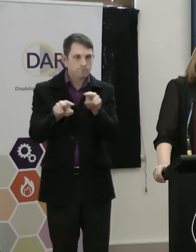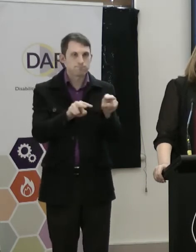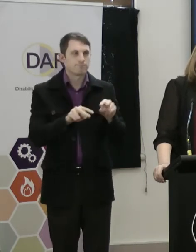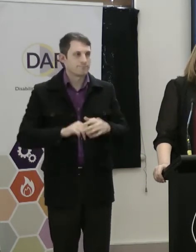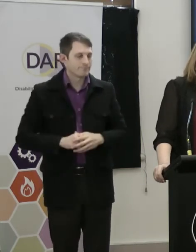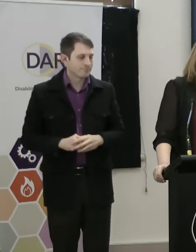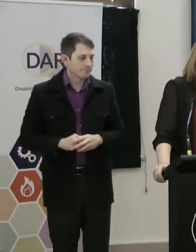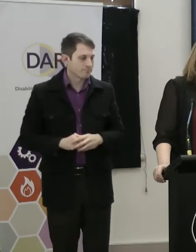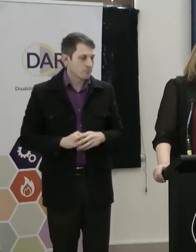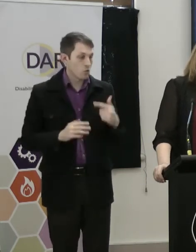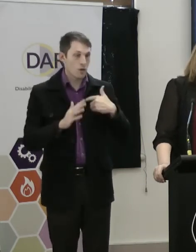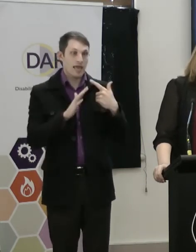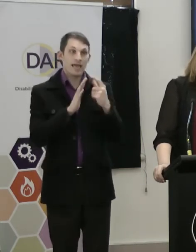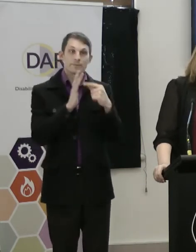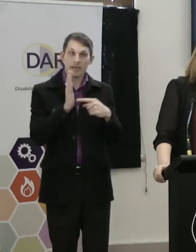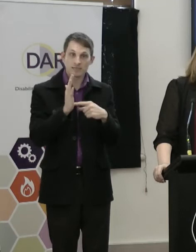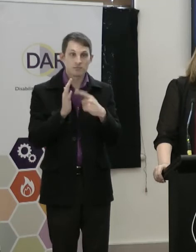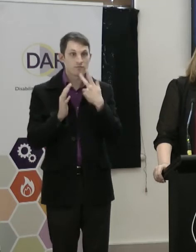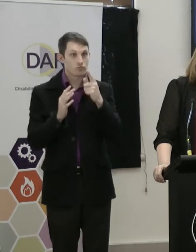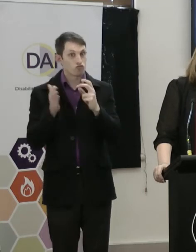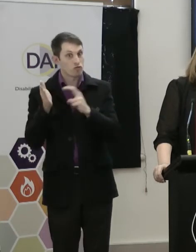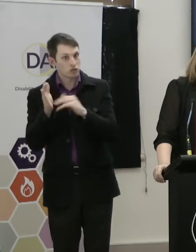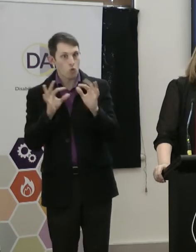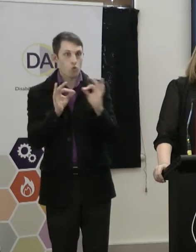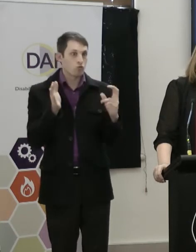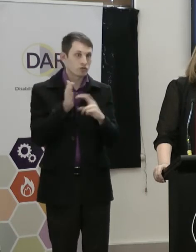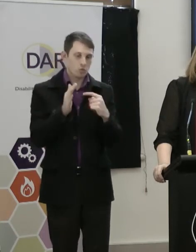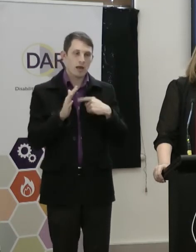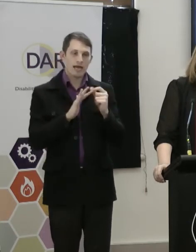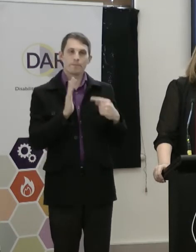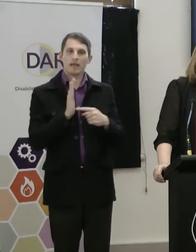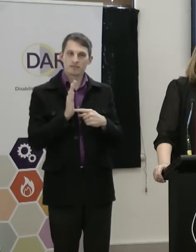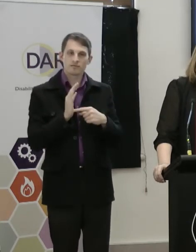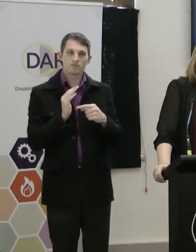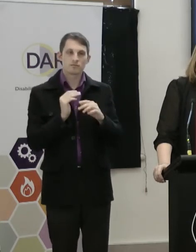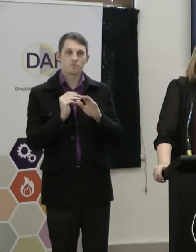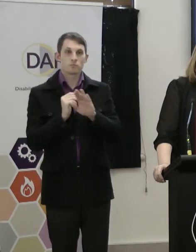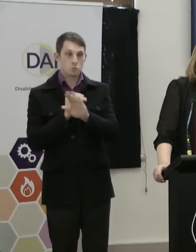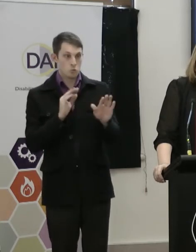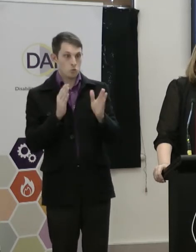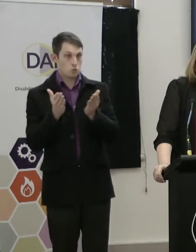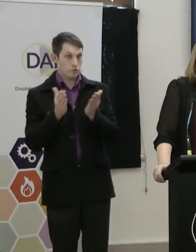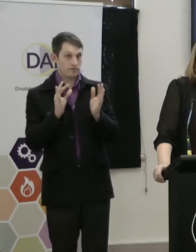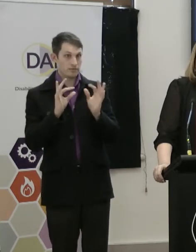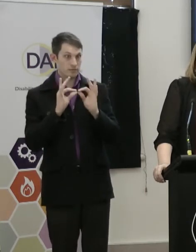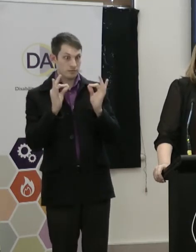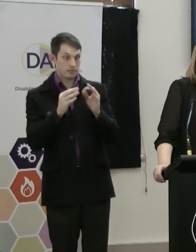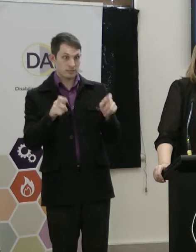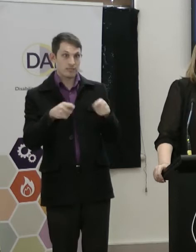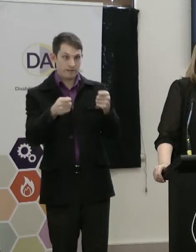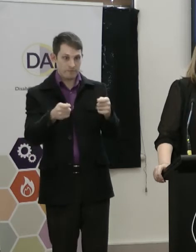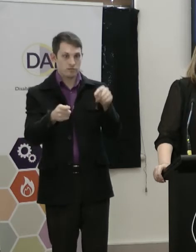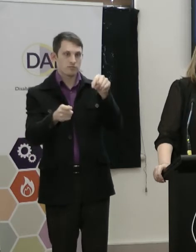So we expect, whether you're a registered or an unregistered provider, we expect that the delivery of services and supports is in a